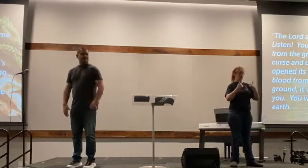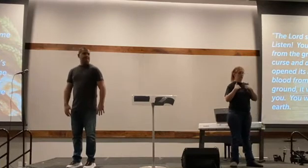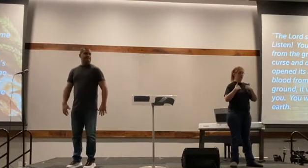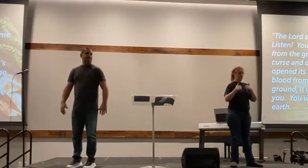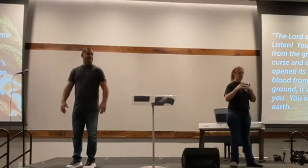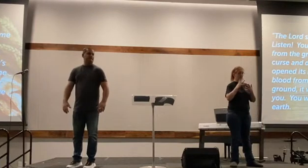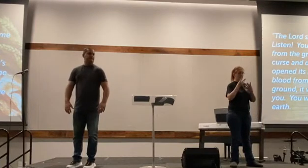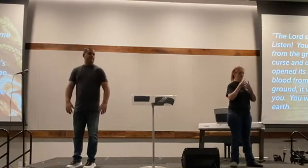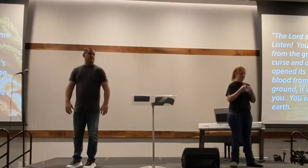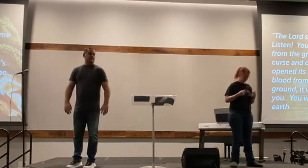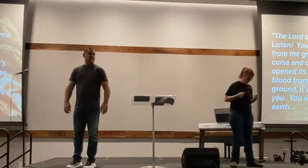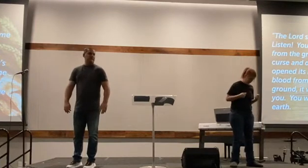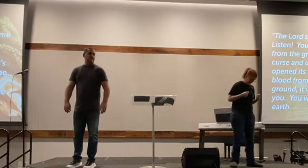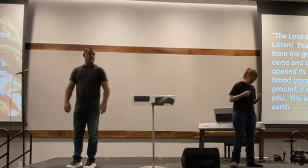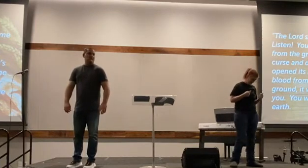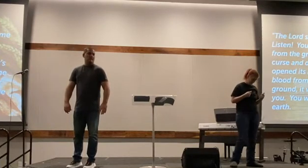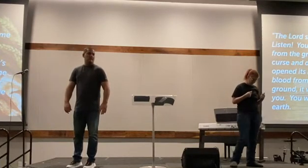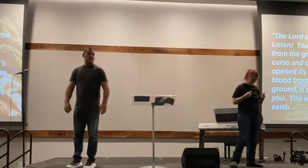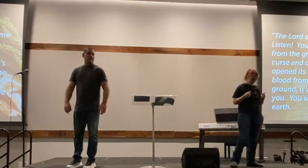anguish.